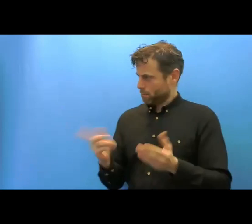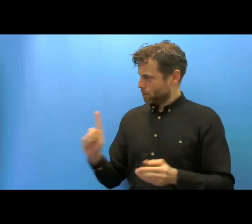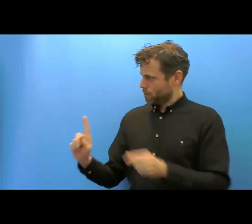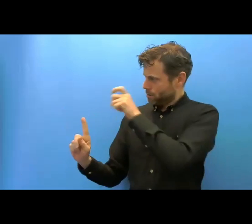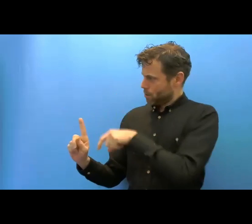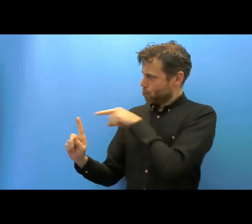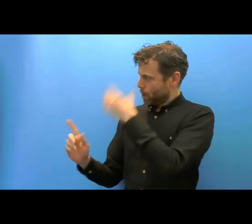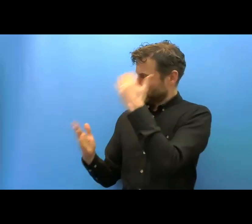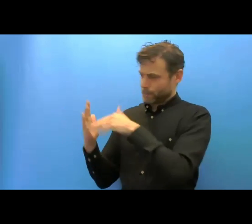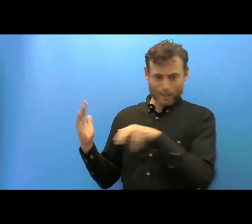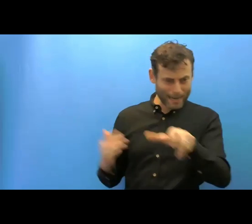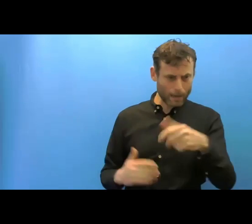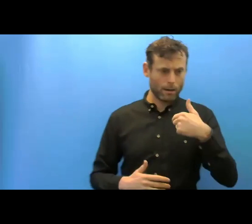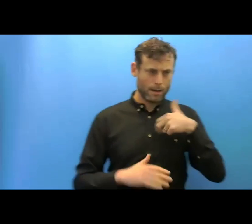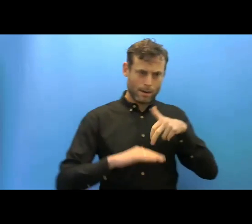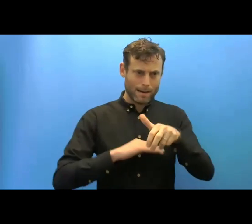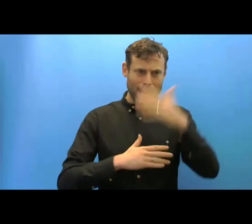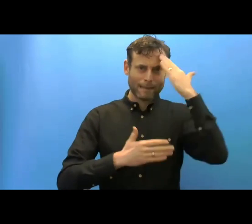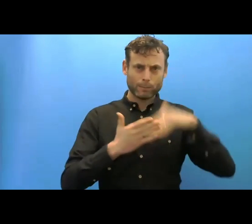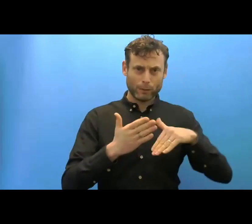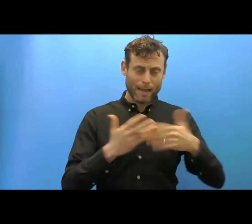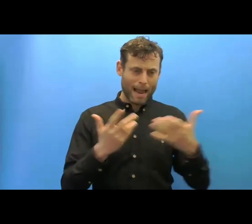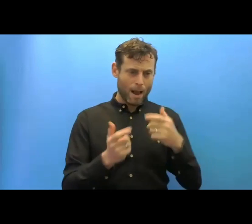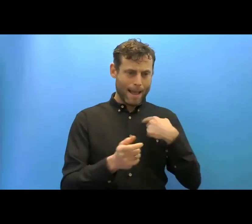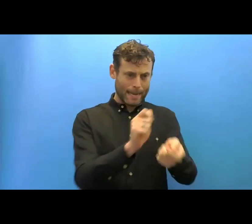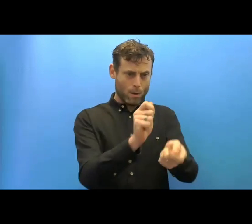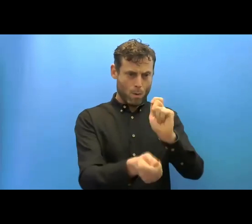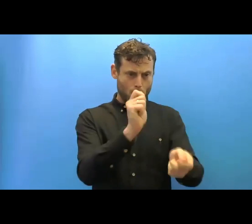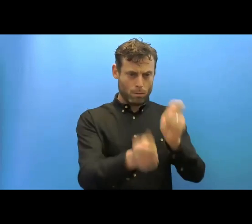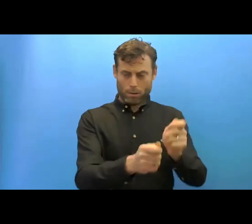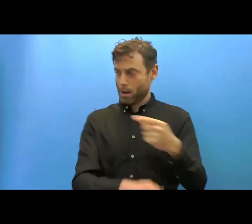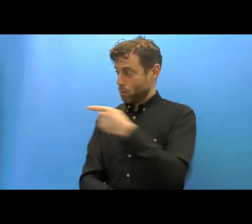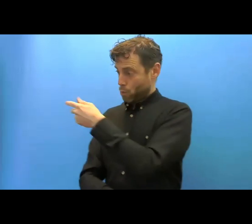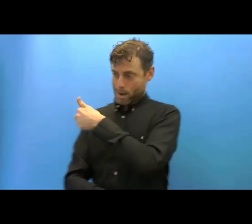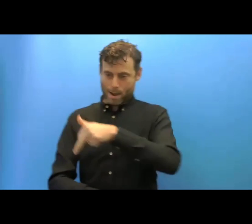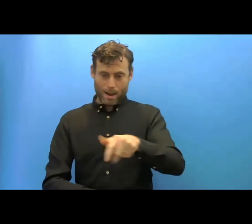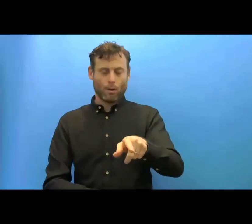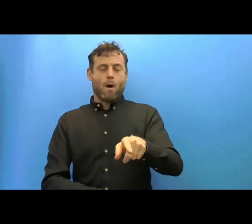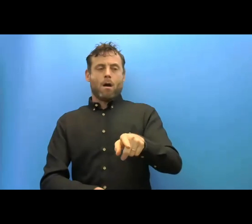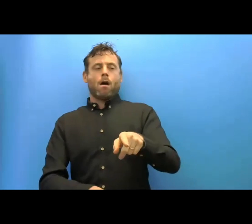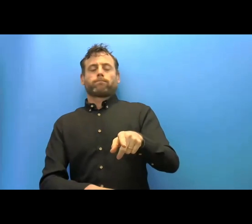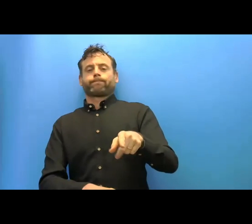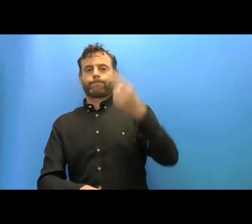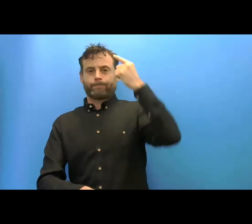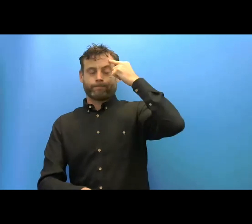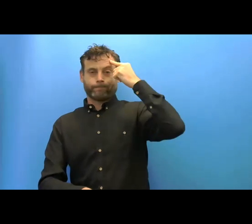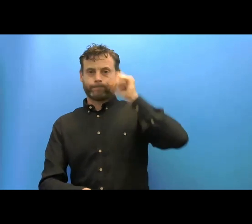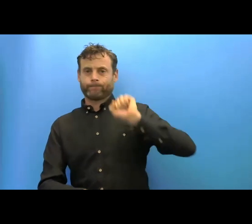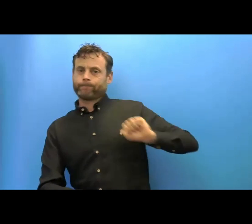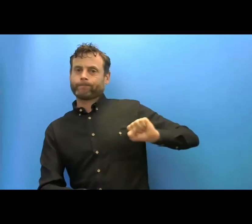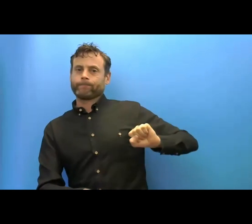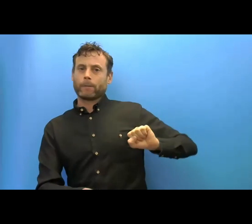people within them be altered to reflect a disabled-bodied experience? I